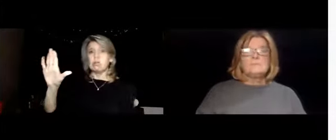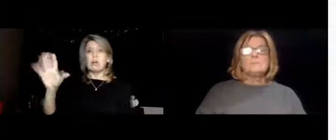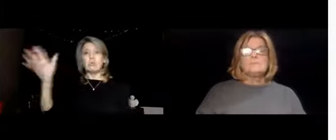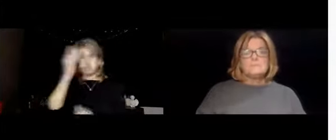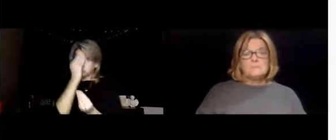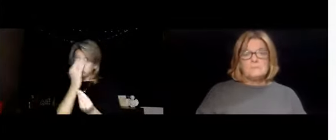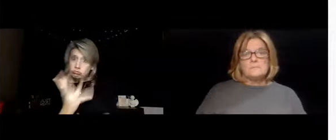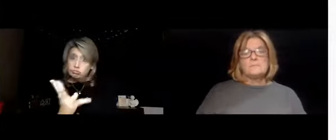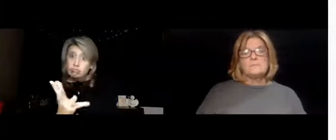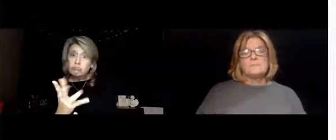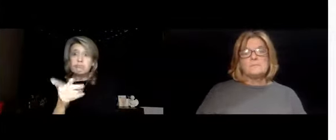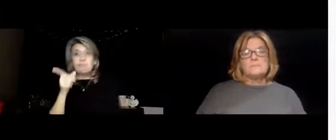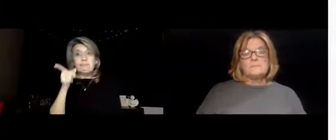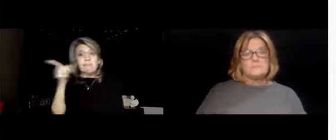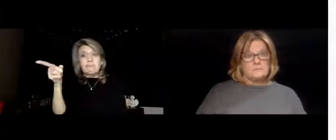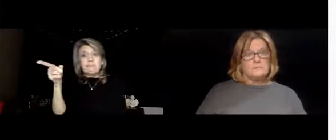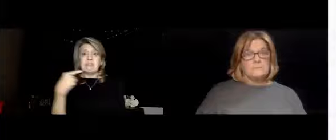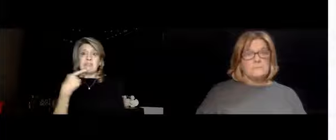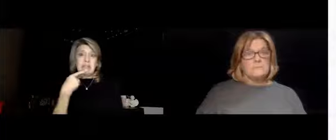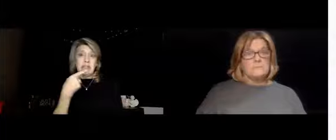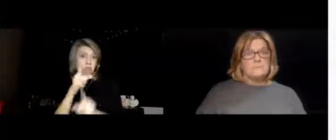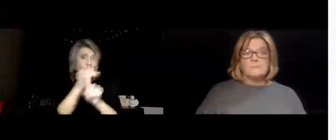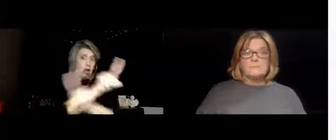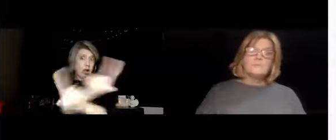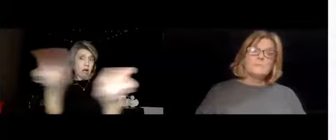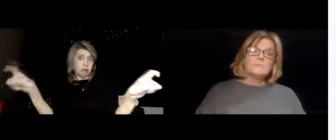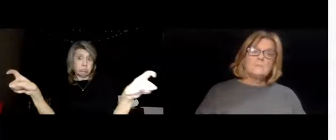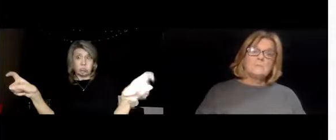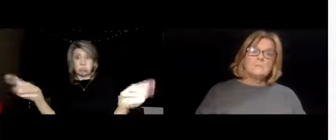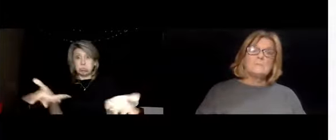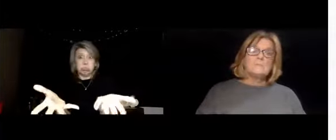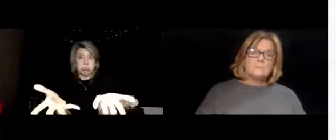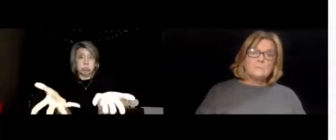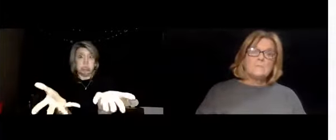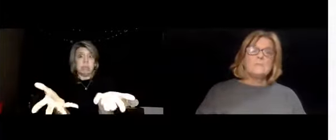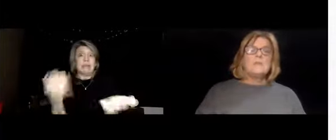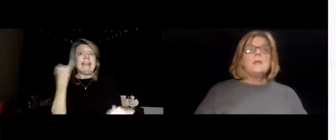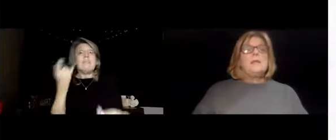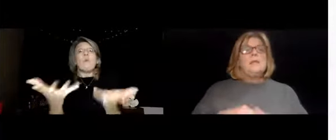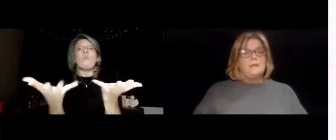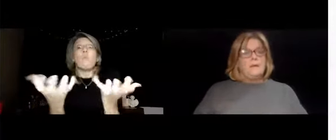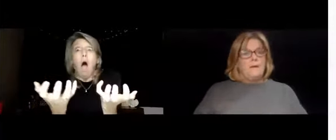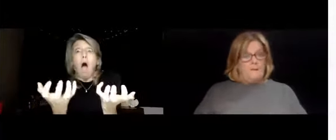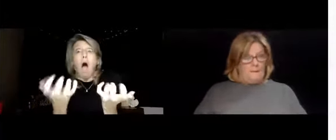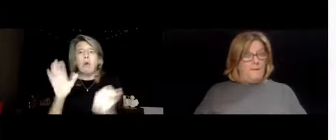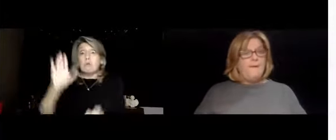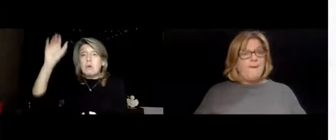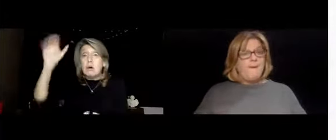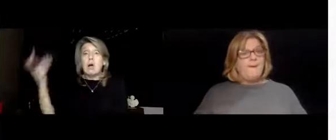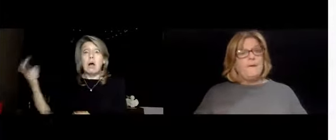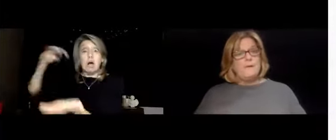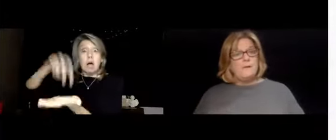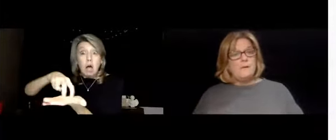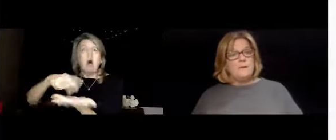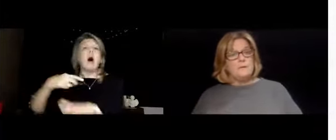anything. I tell them what the pastor is saying and let them know. And if I say, the pastor is asking everybody, and